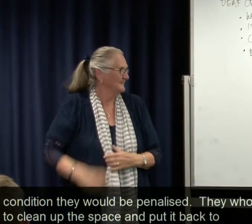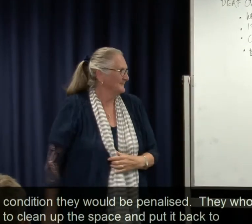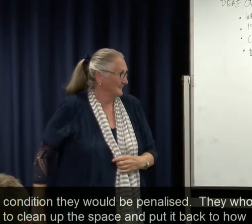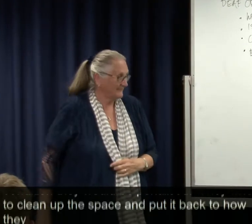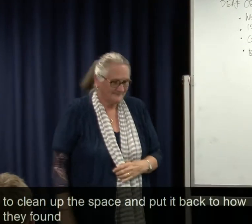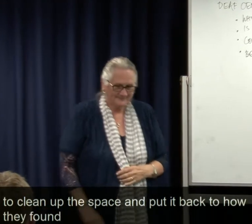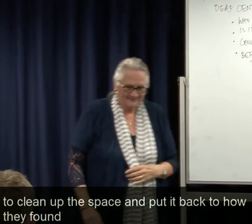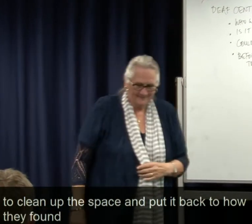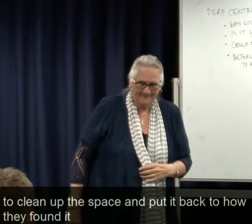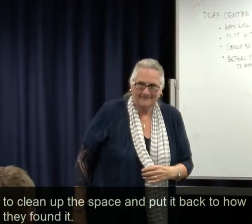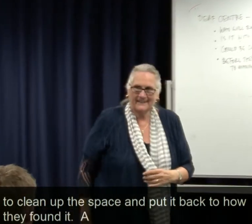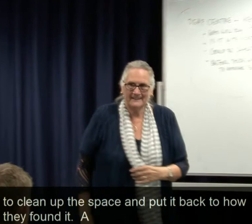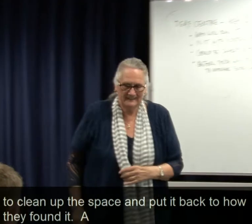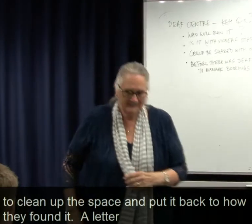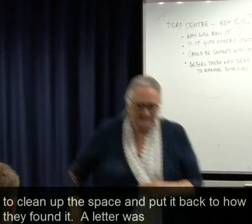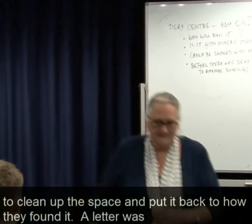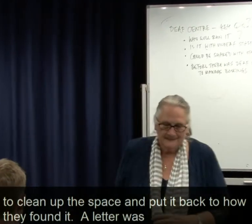just so that you understand how it used to work.